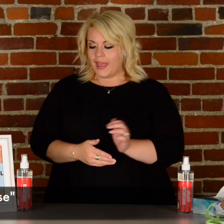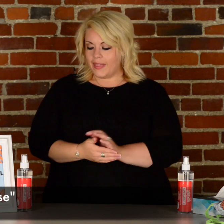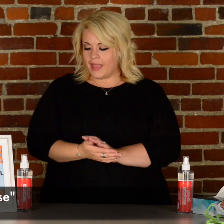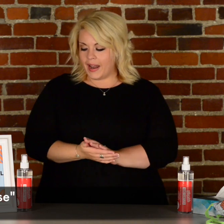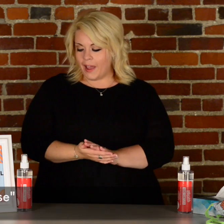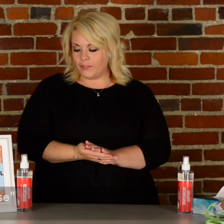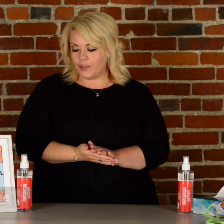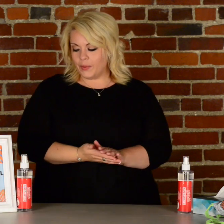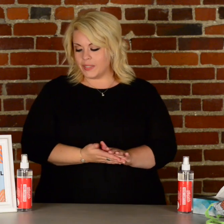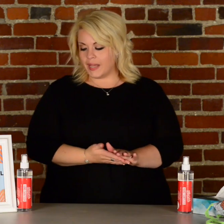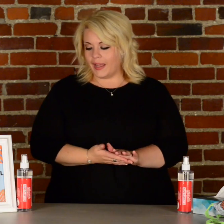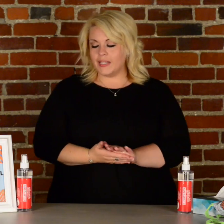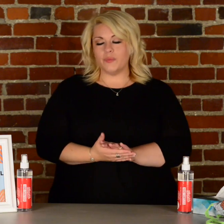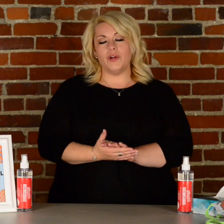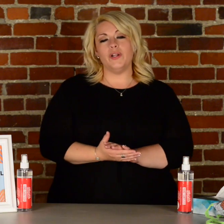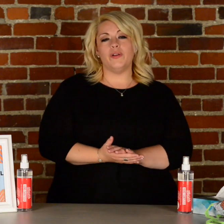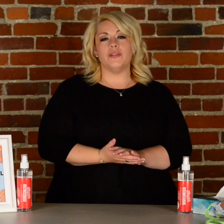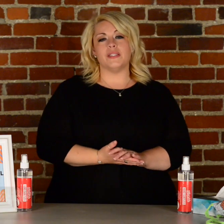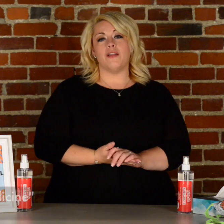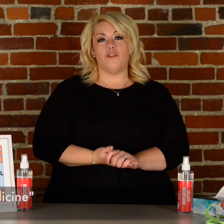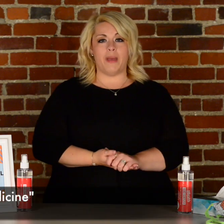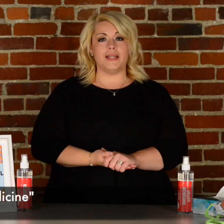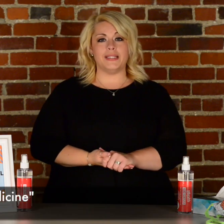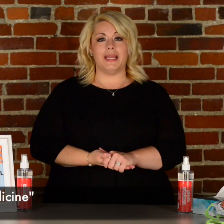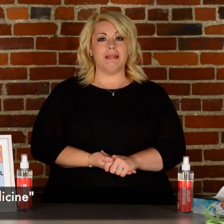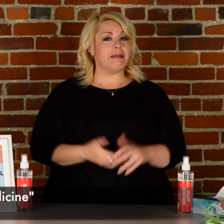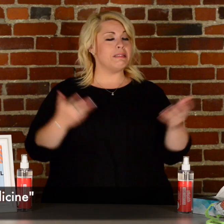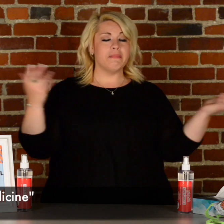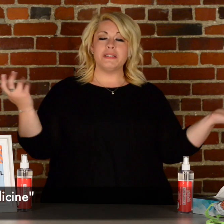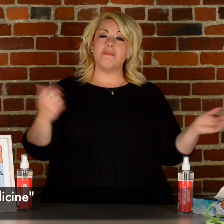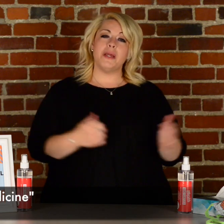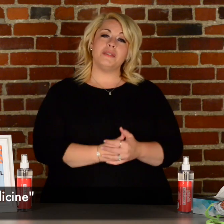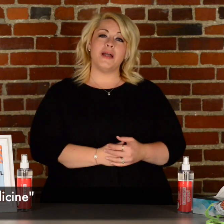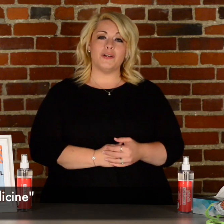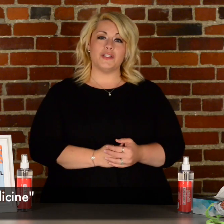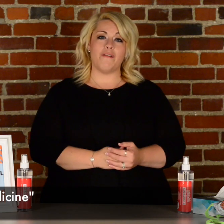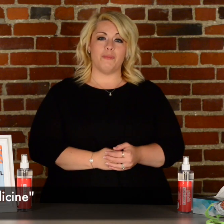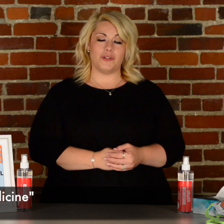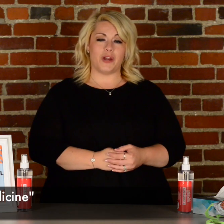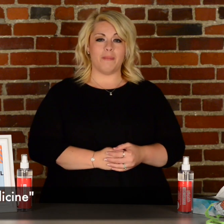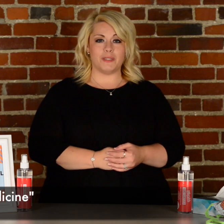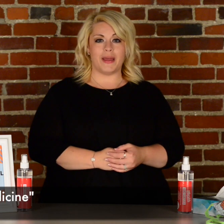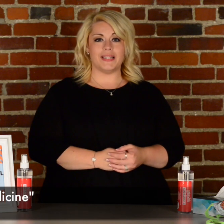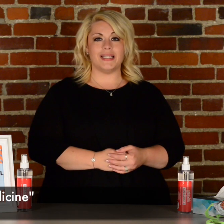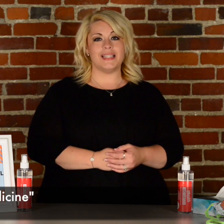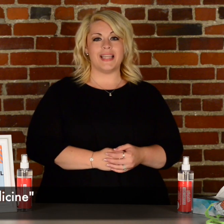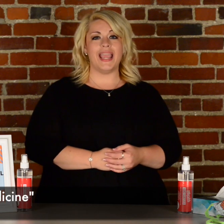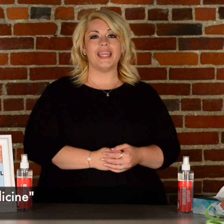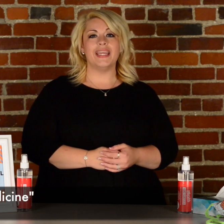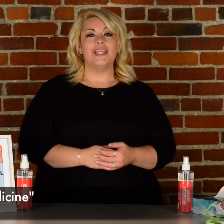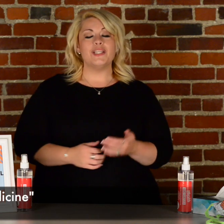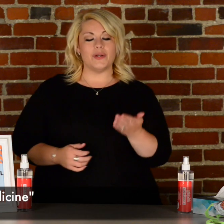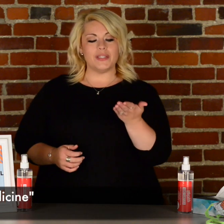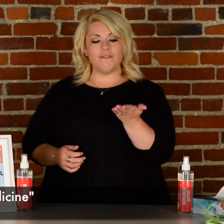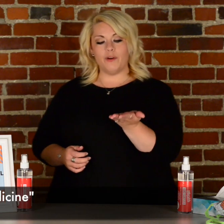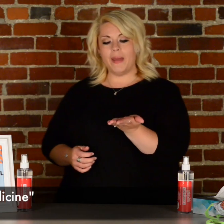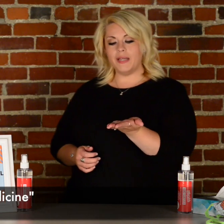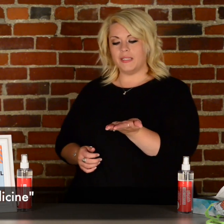And then after those signs, we're going to learn the sign for medicine, because sometimes the doctors have to prescribe us medicine to take. So our sign for